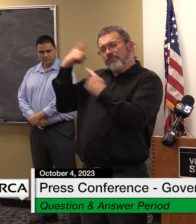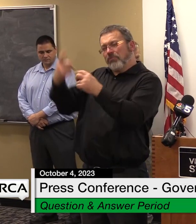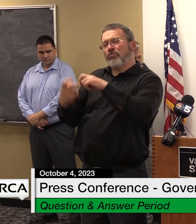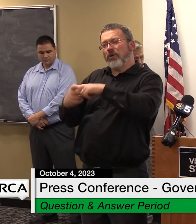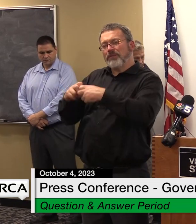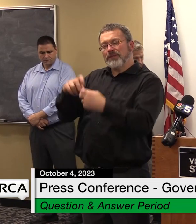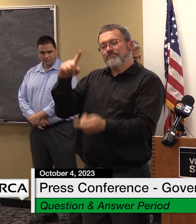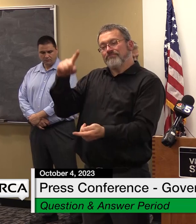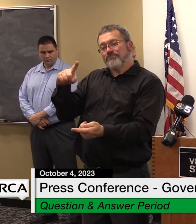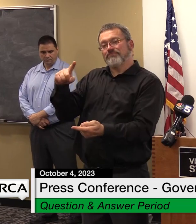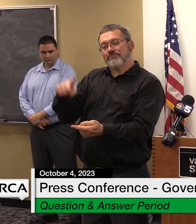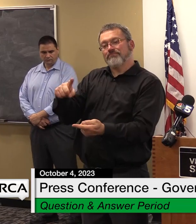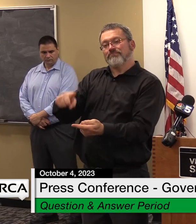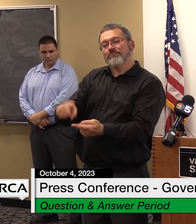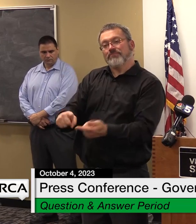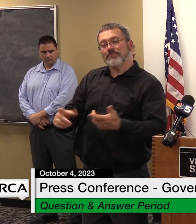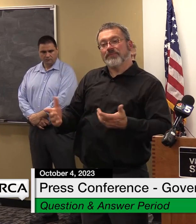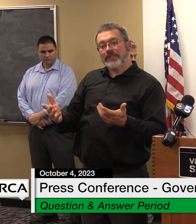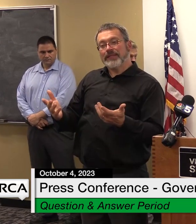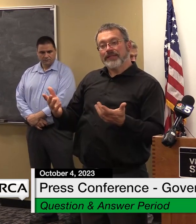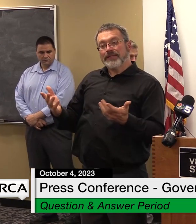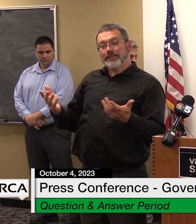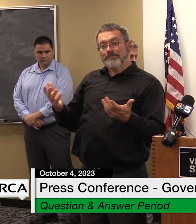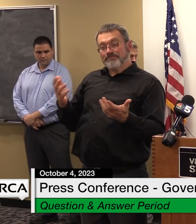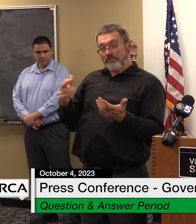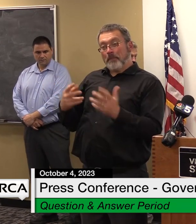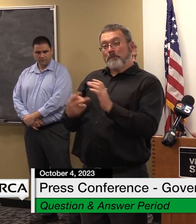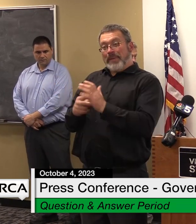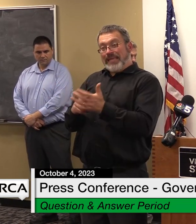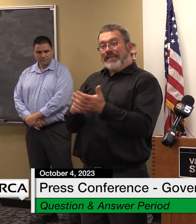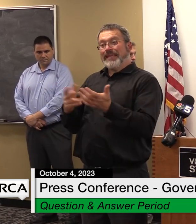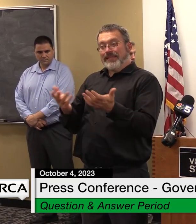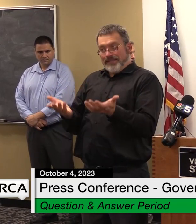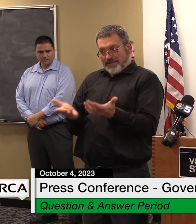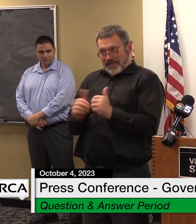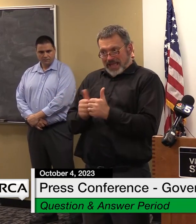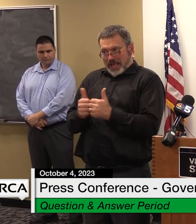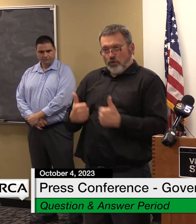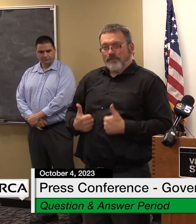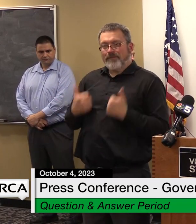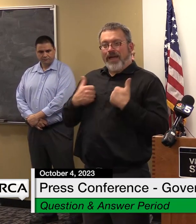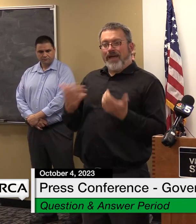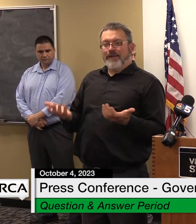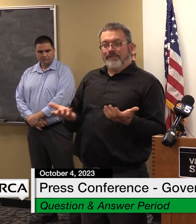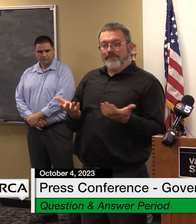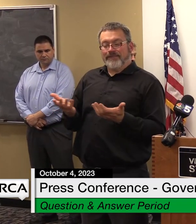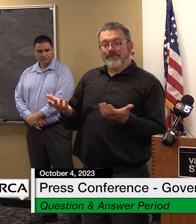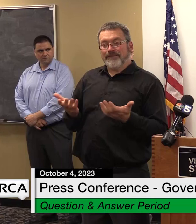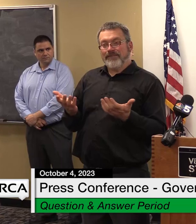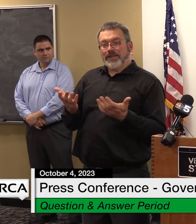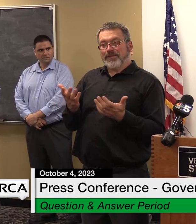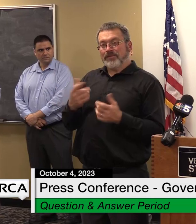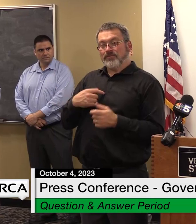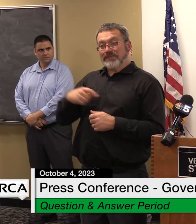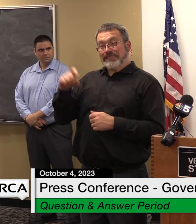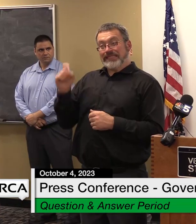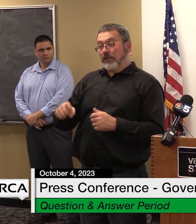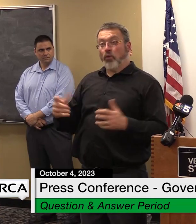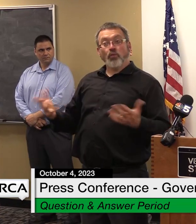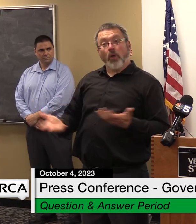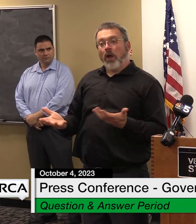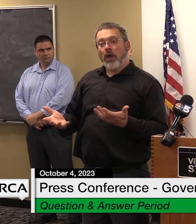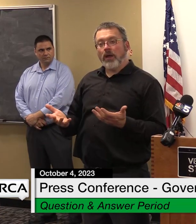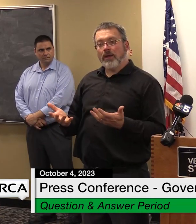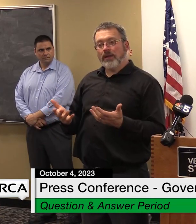And they just have to cut their overhead in order to survive. But at the end of the day, what we need to do is bring more people into the